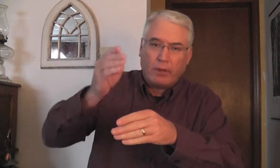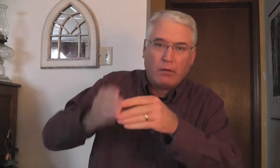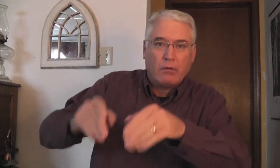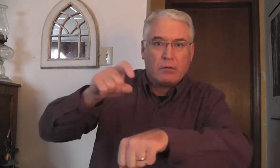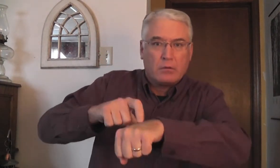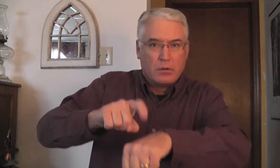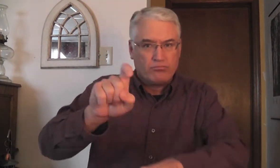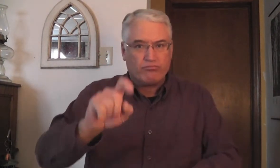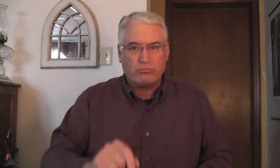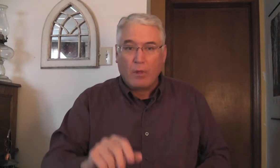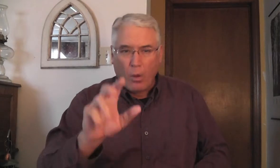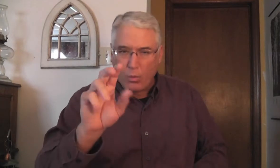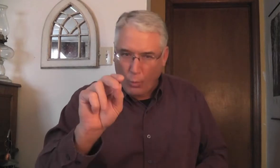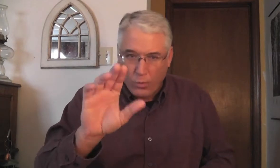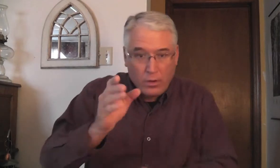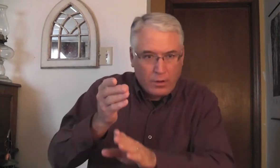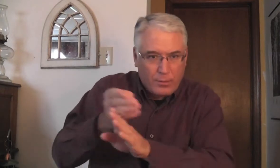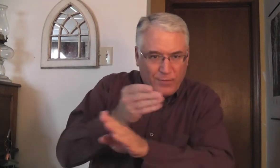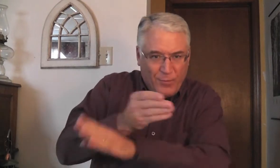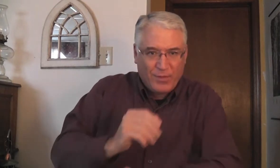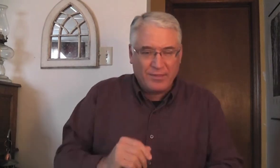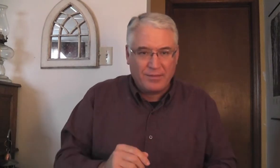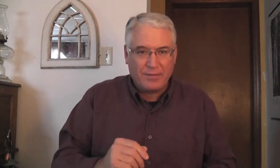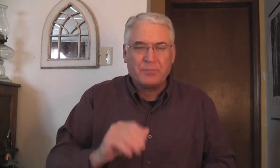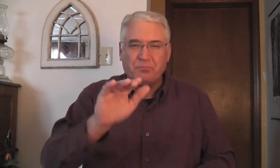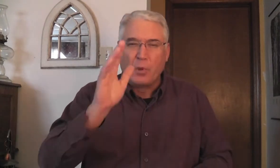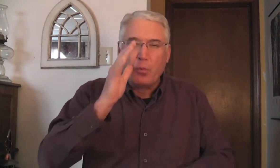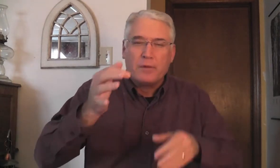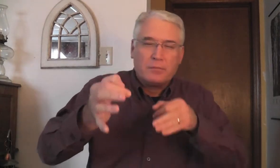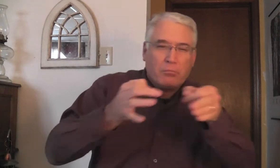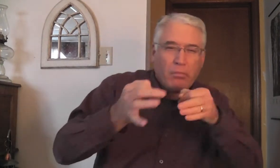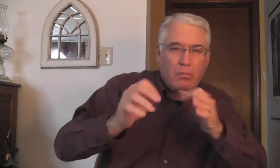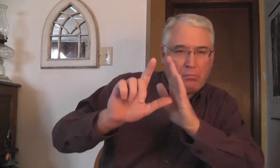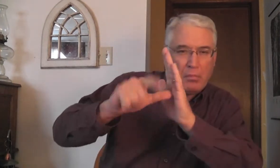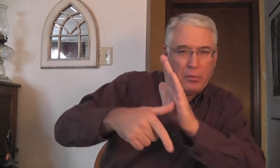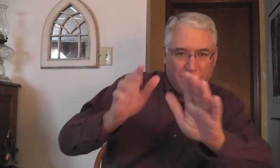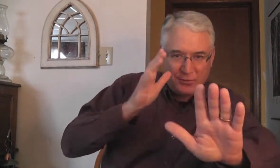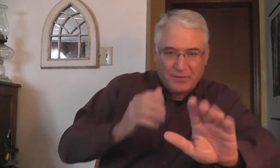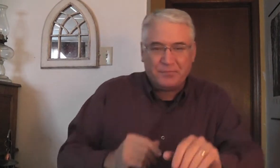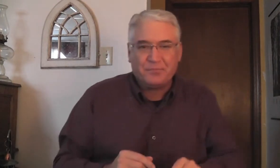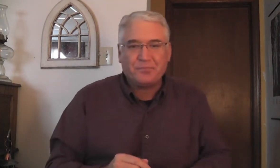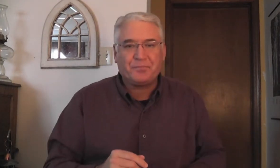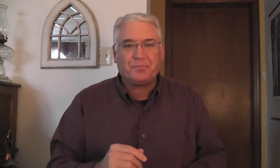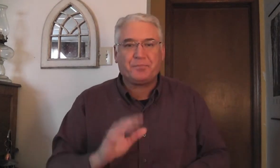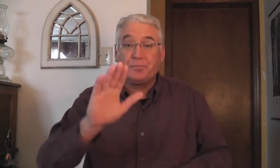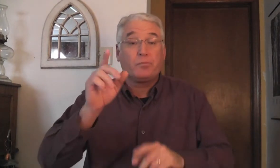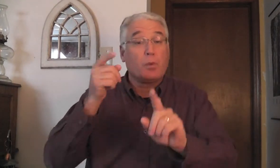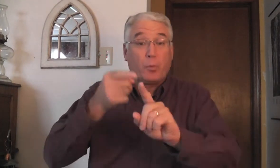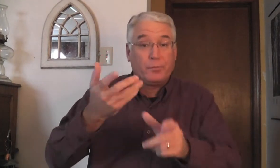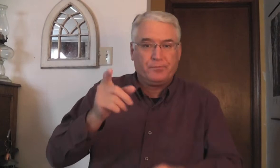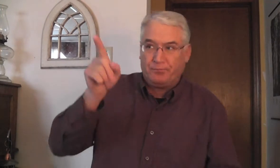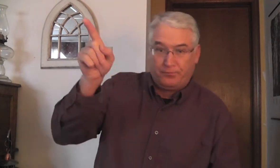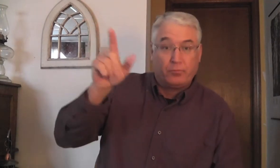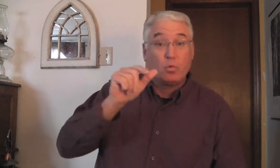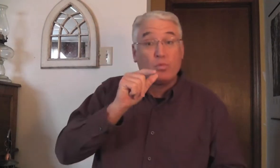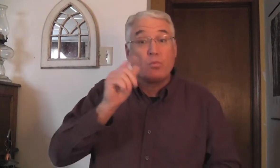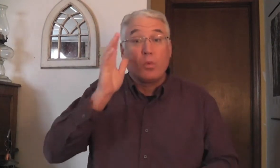empire. Would that happen at the end of time? No, it would happen before that. But Judgment Day would be